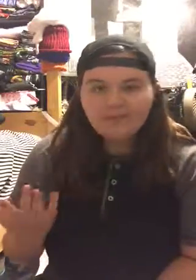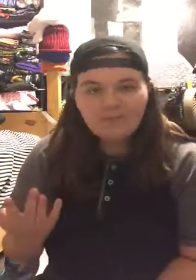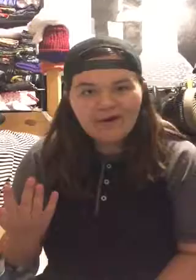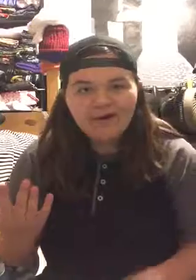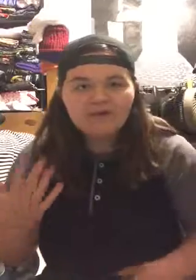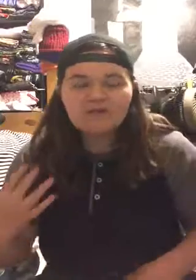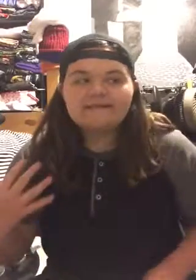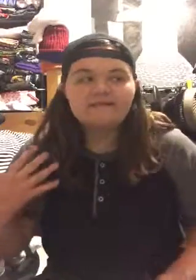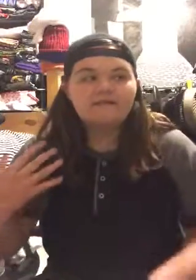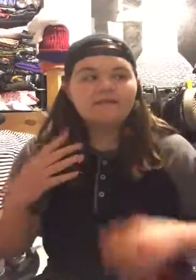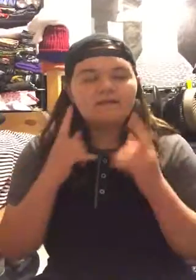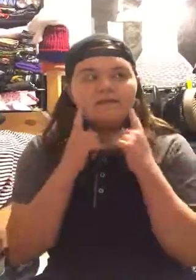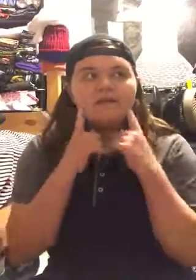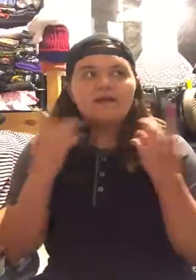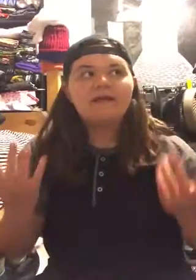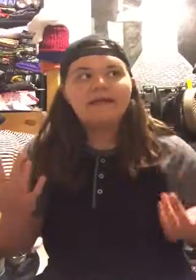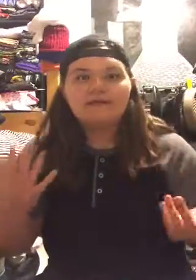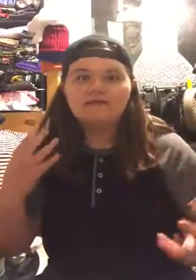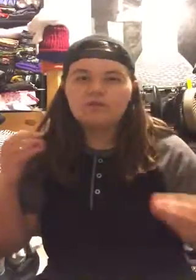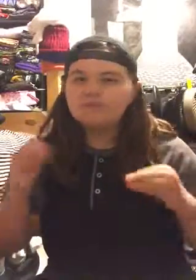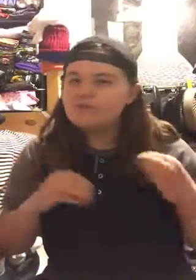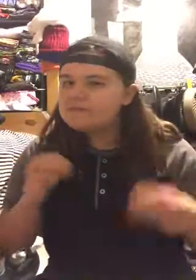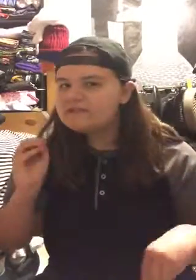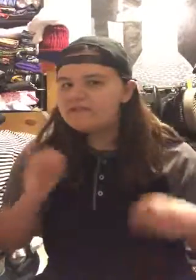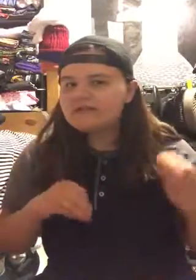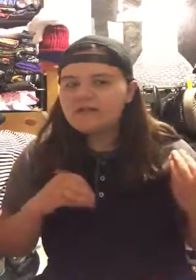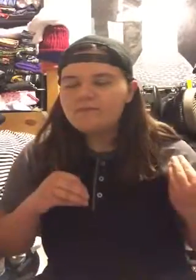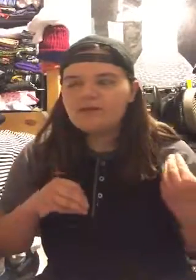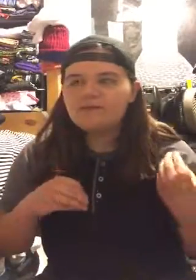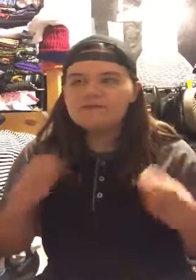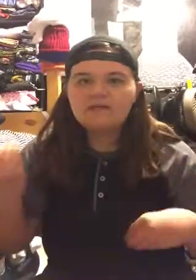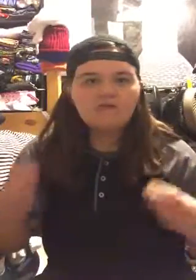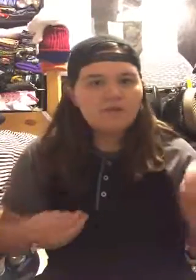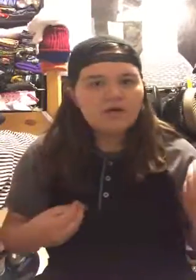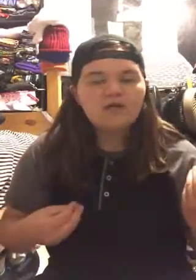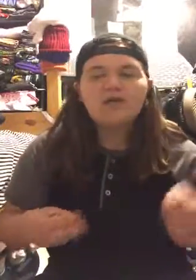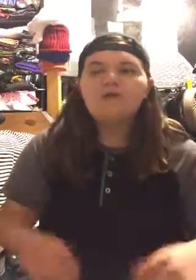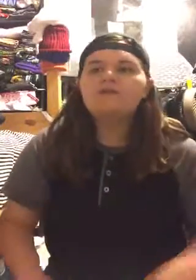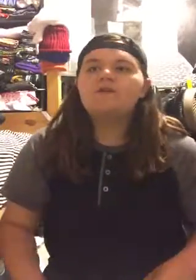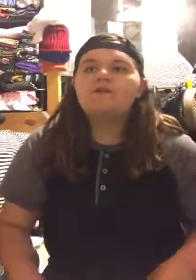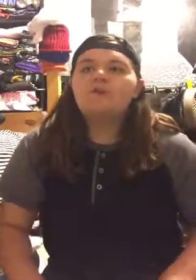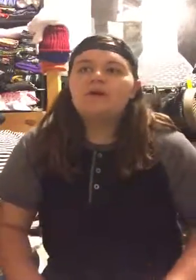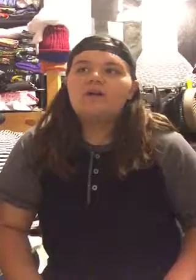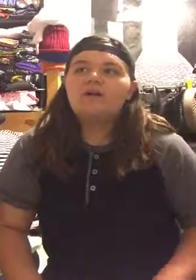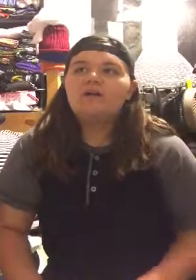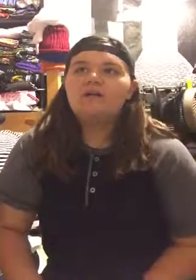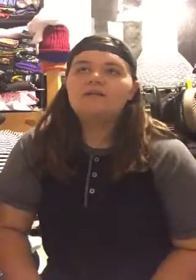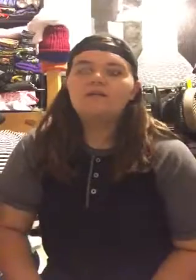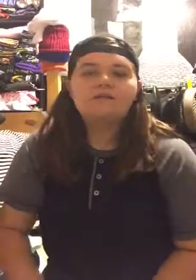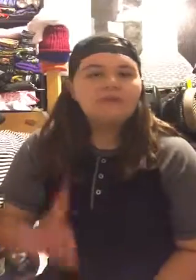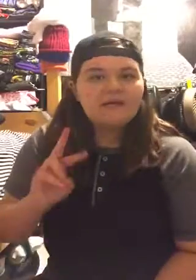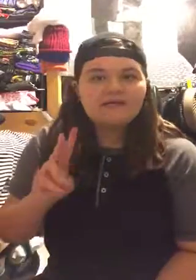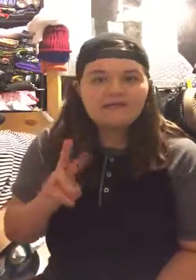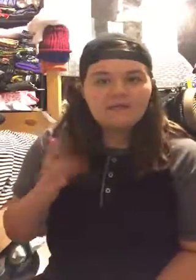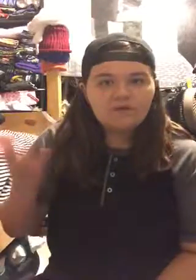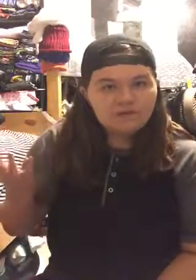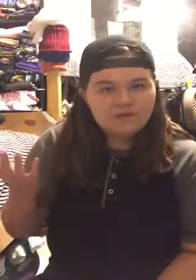And barn, there isn't, again, a super specific type of sign for barn. So barn, there were 2 ways that you could do